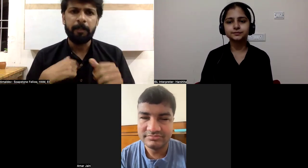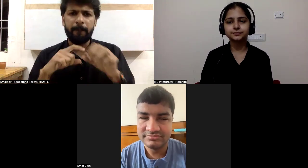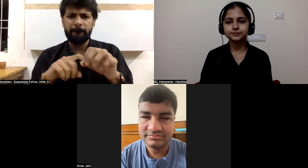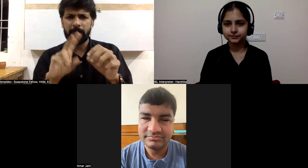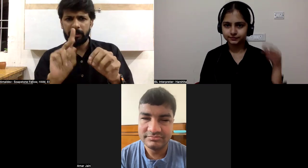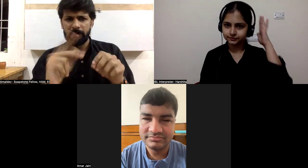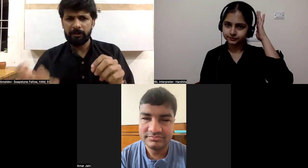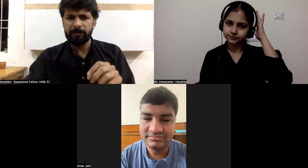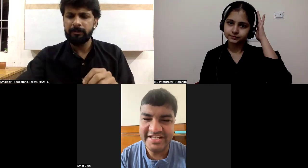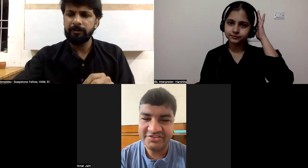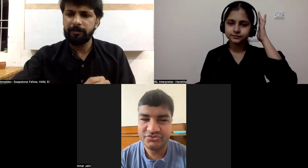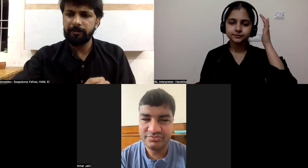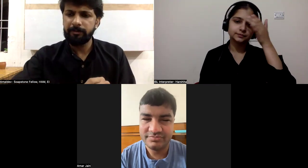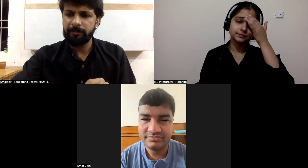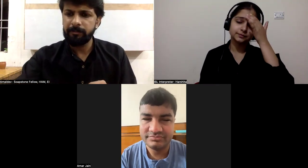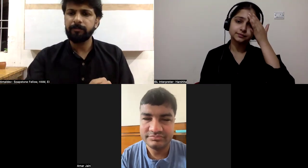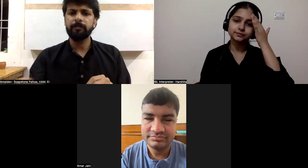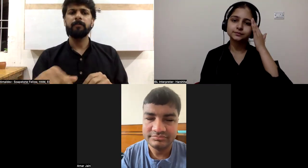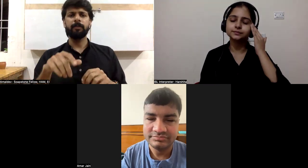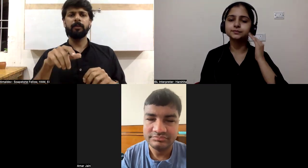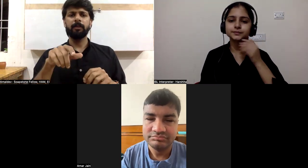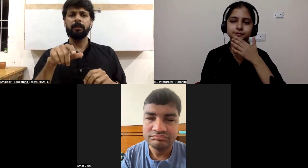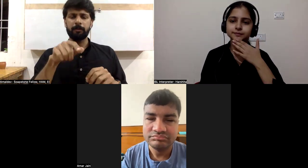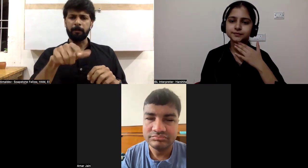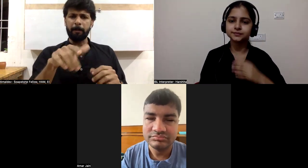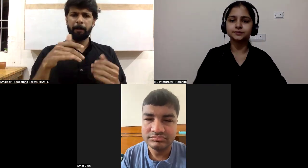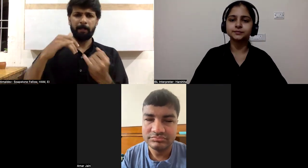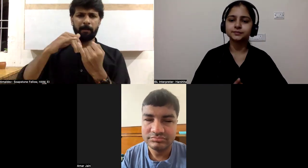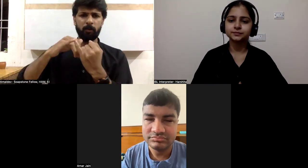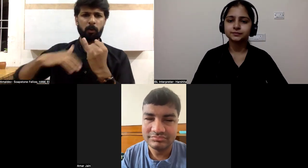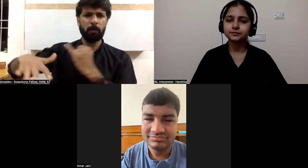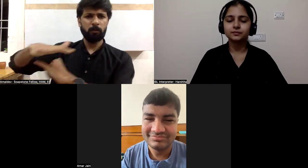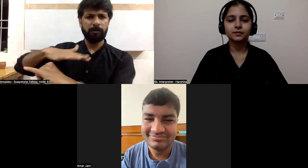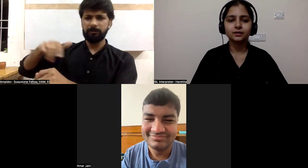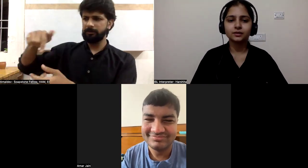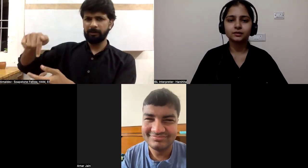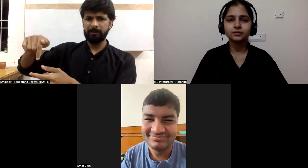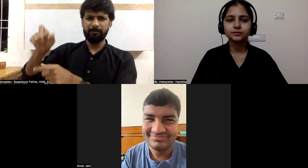and giving that space for Yes. accessibility. Thank you very much.